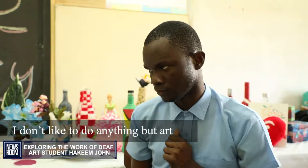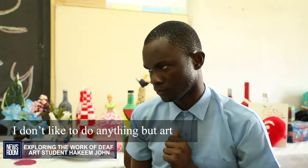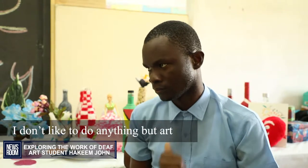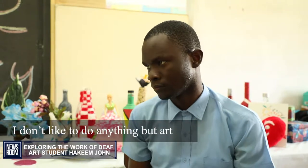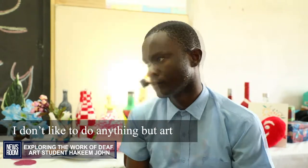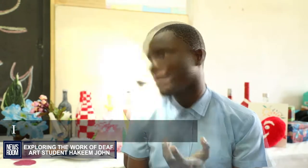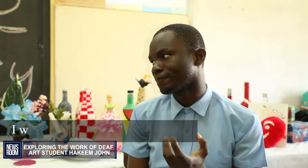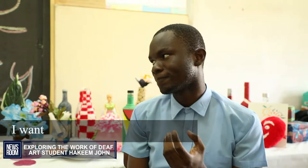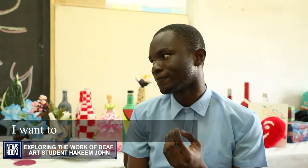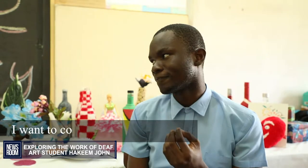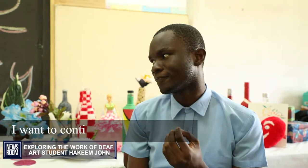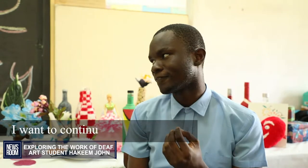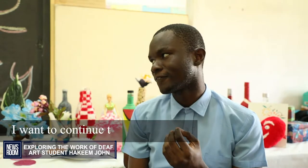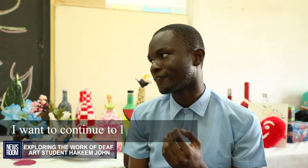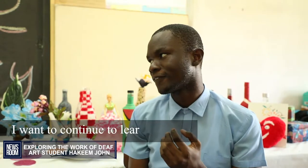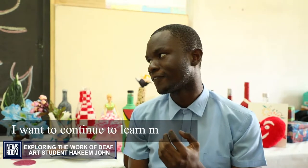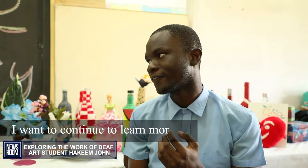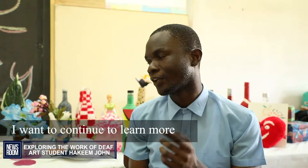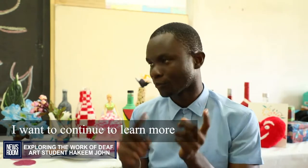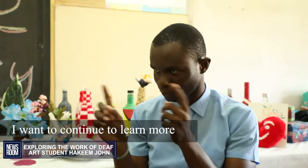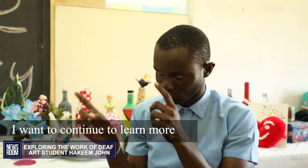art. I want to continue to learn more